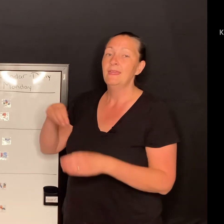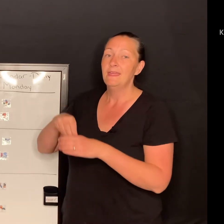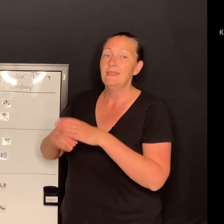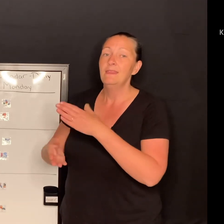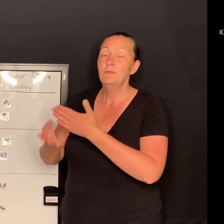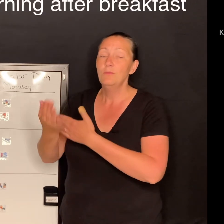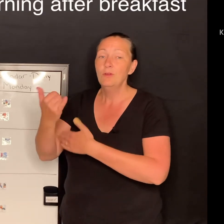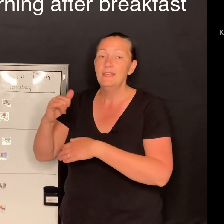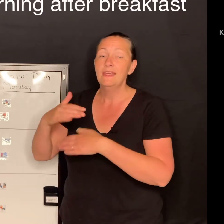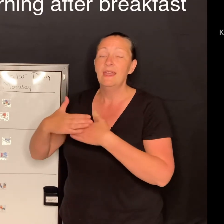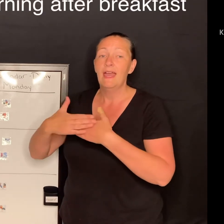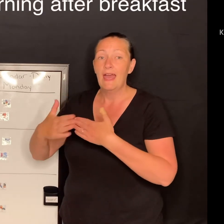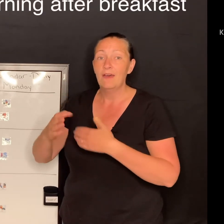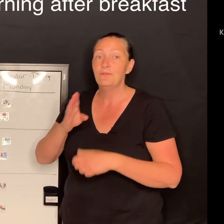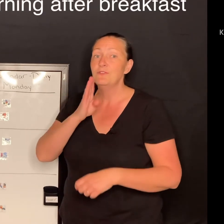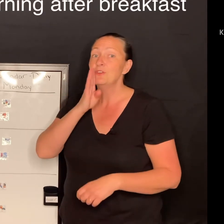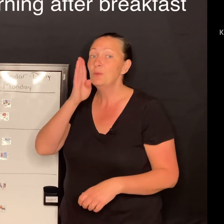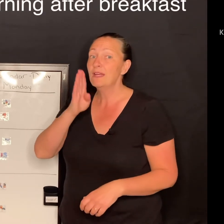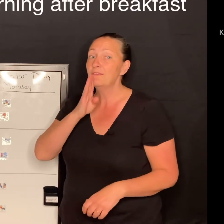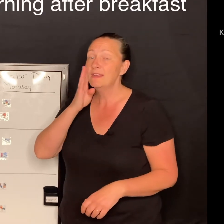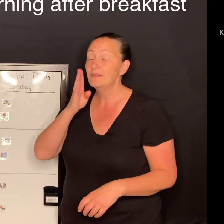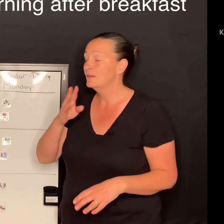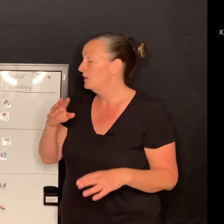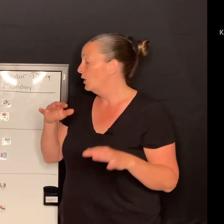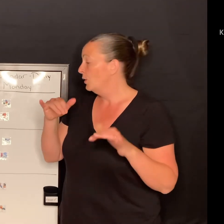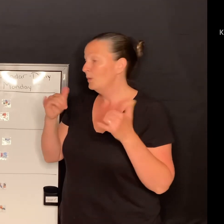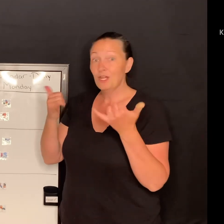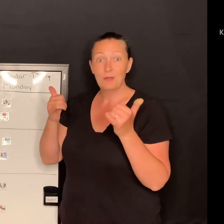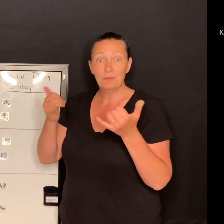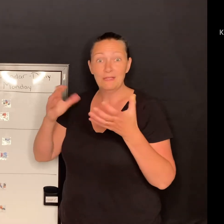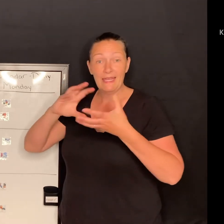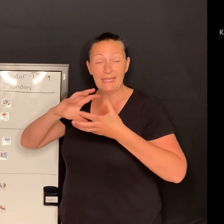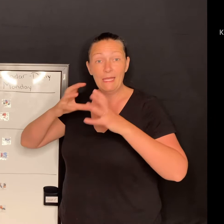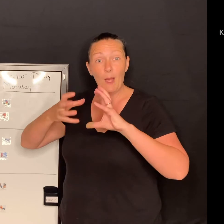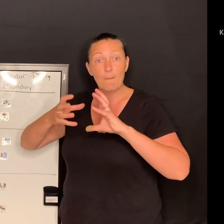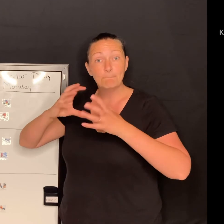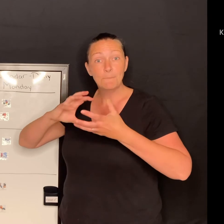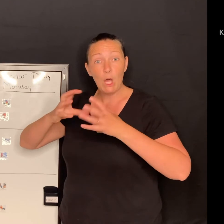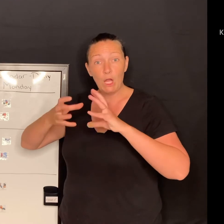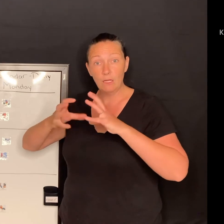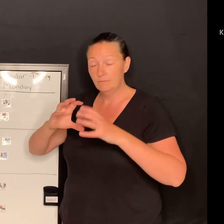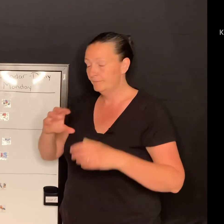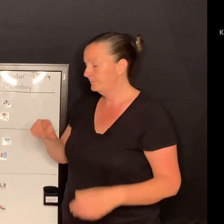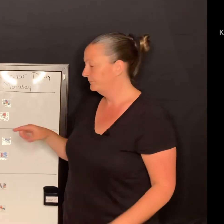In the morning after breakfast, we're going to play ball.